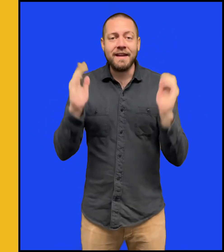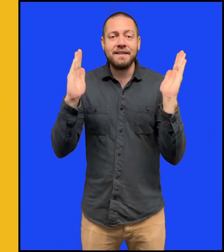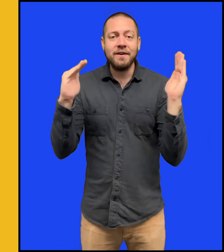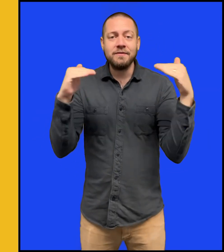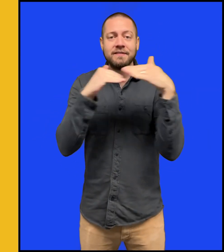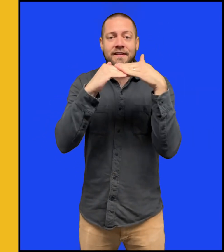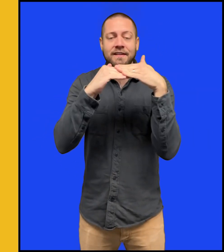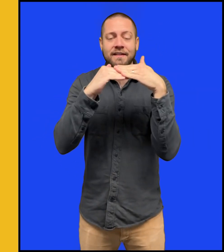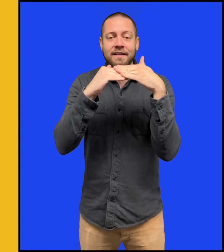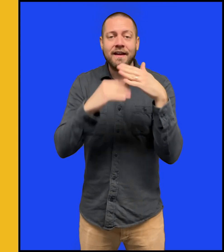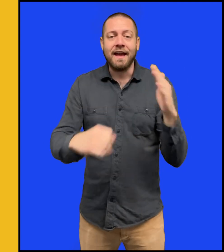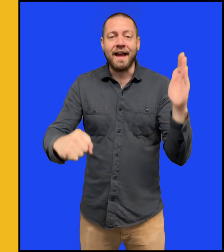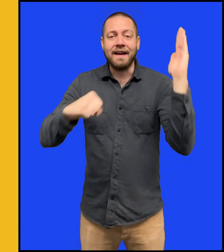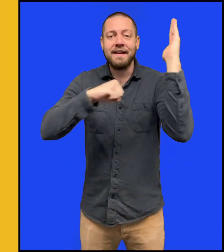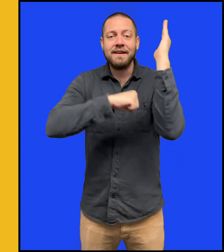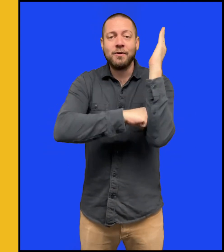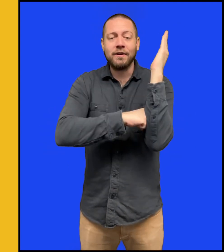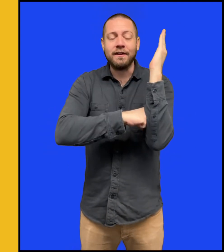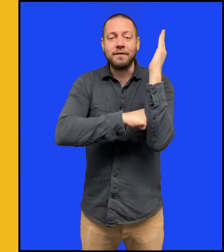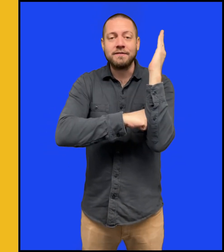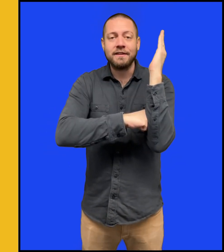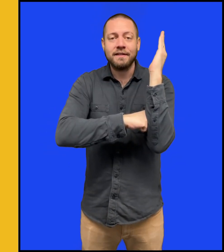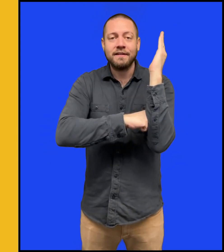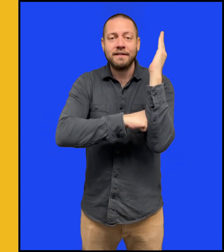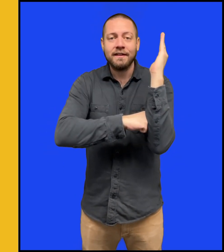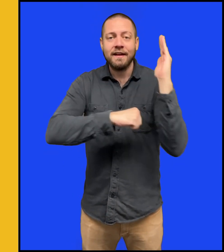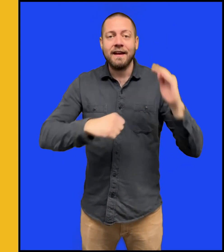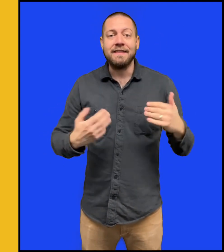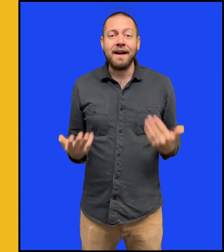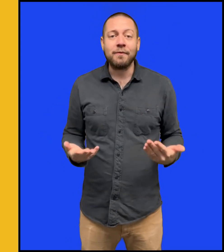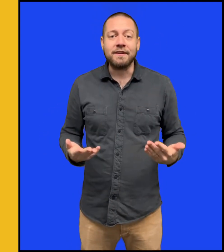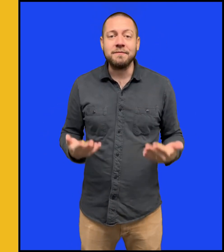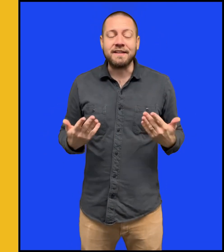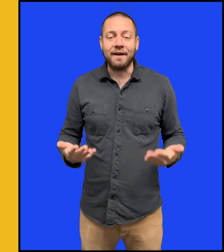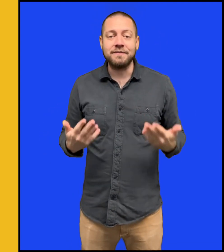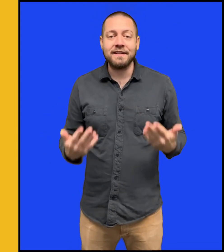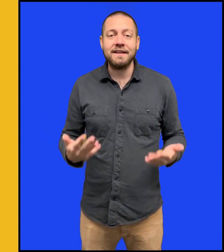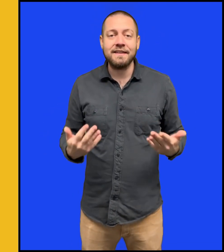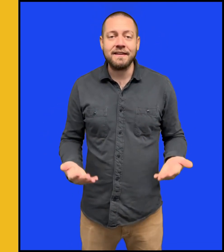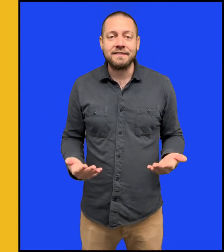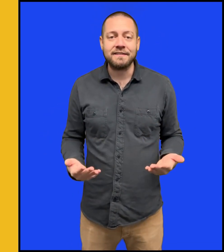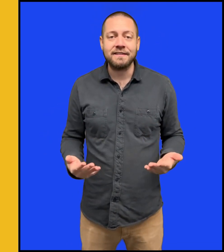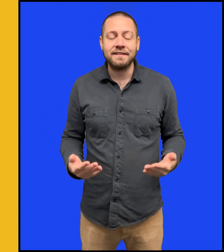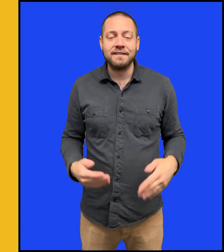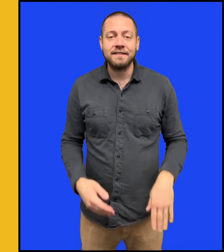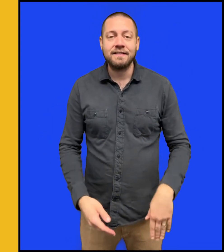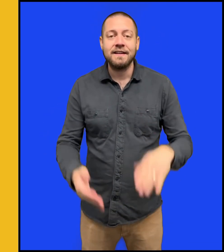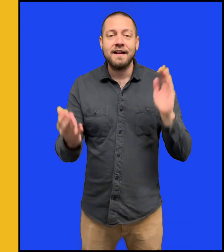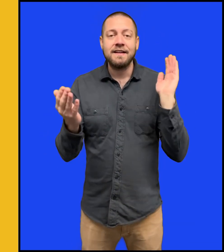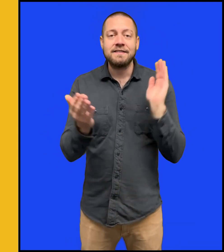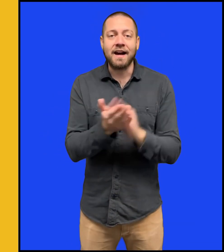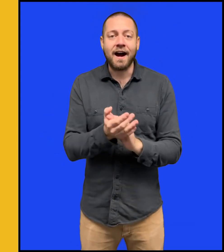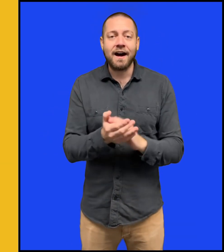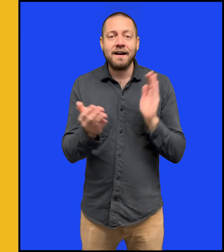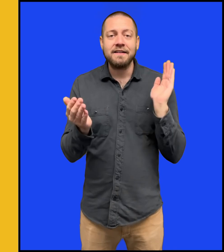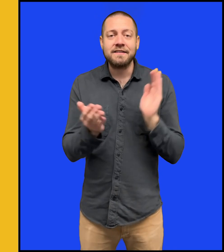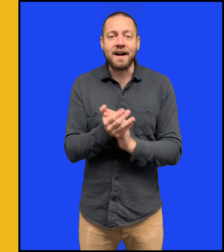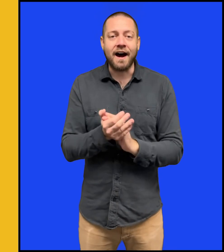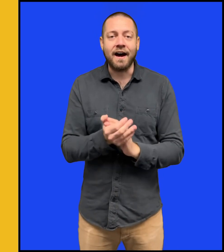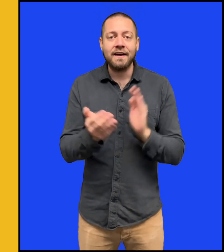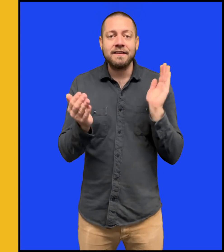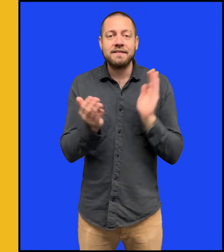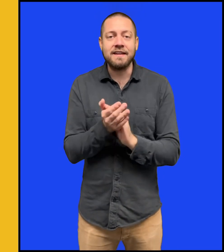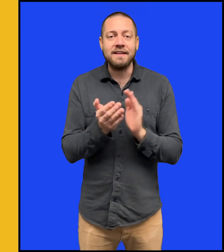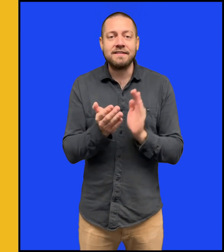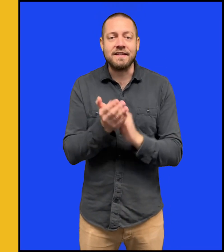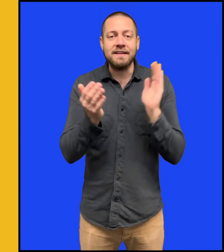2 1/8 notes, and a quarter note. And that rhythm sounds like this. Ta,